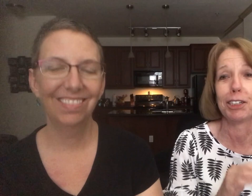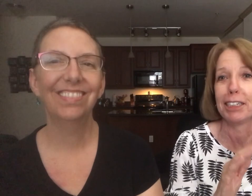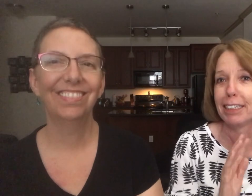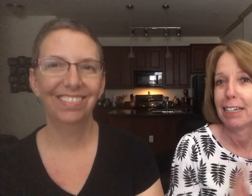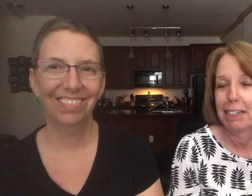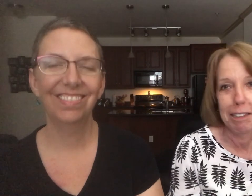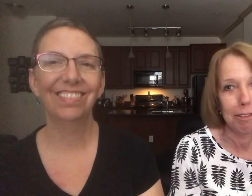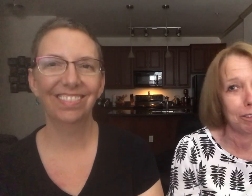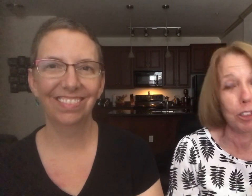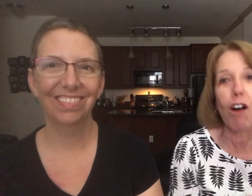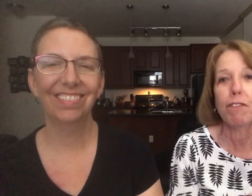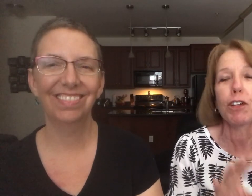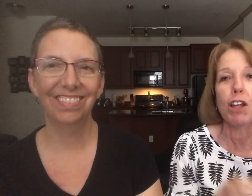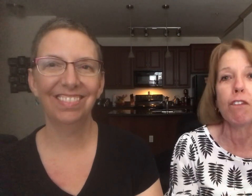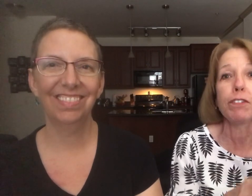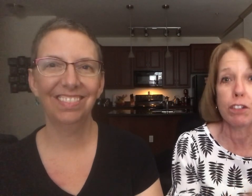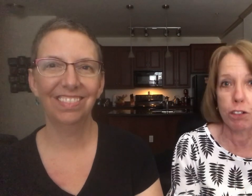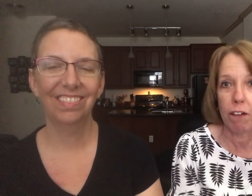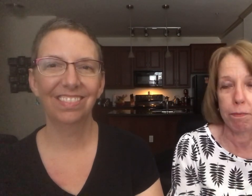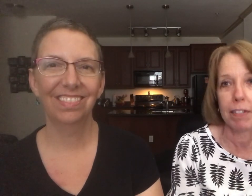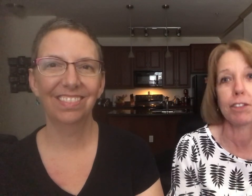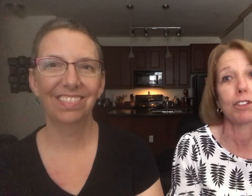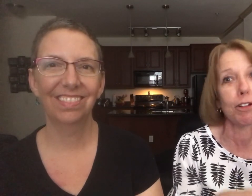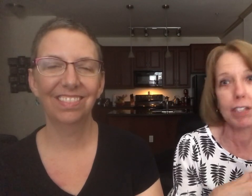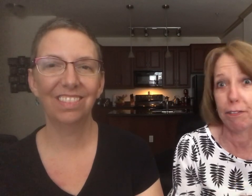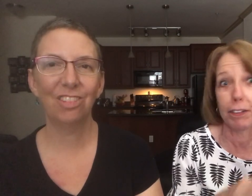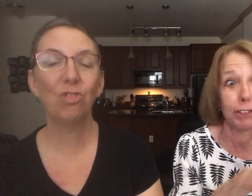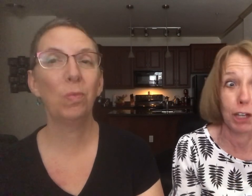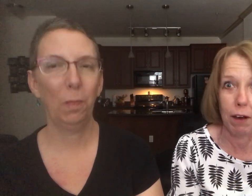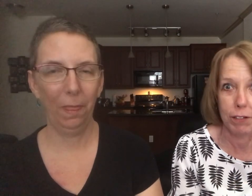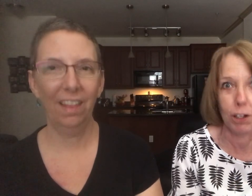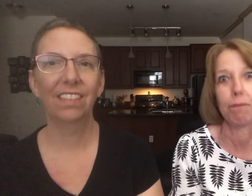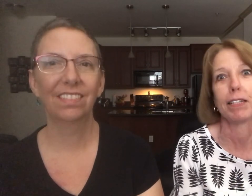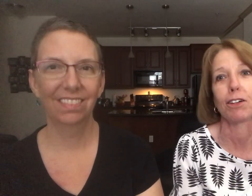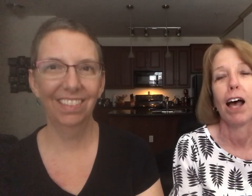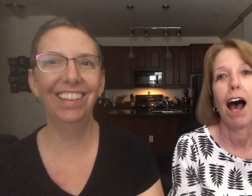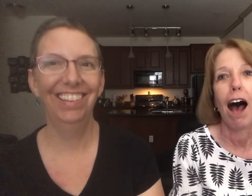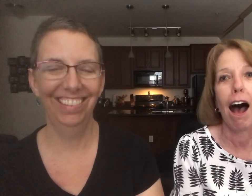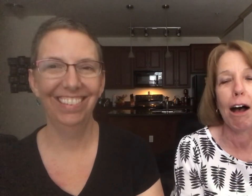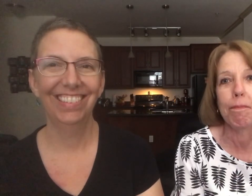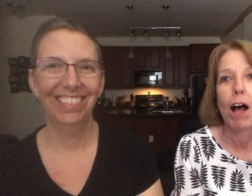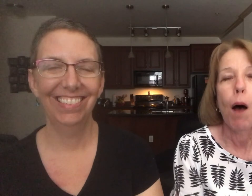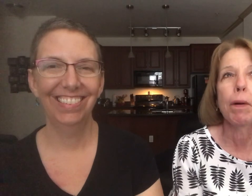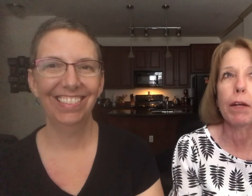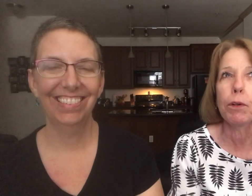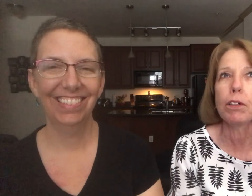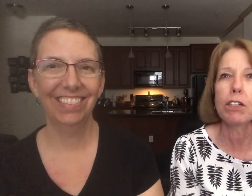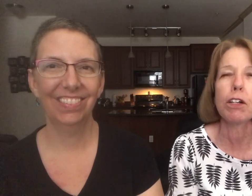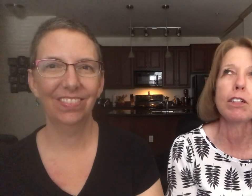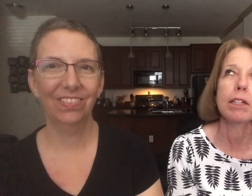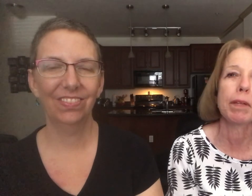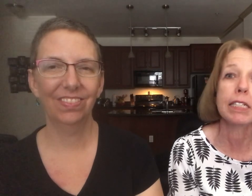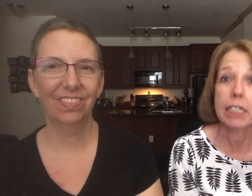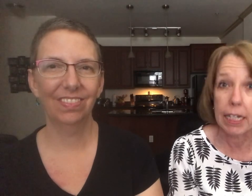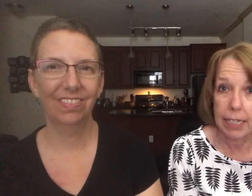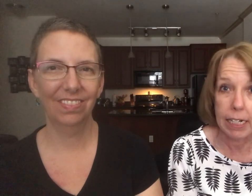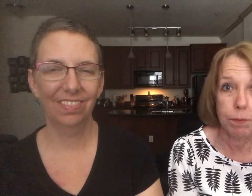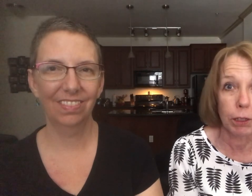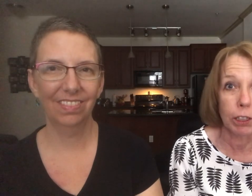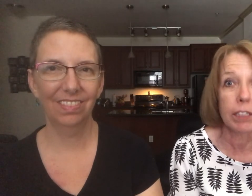good. They're known for their soft pretzels, so definitely if you go, have a soft pretzel. But I would also go to some places like Gettysburg. That